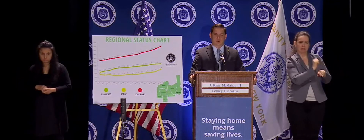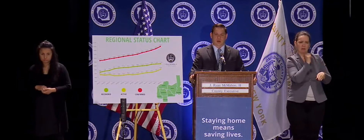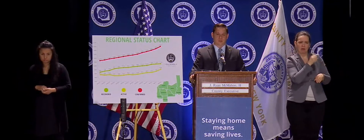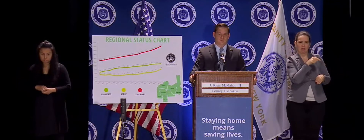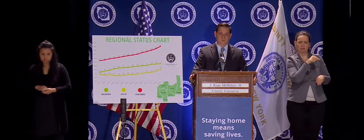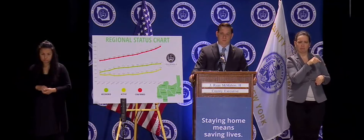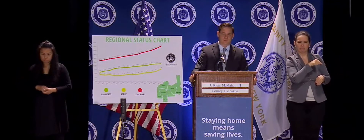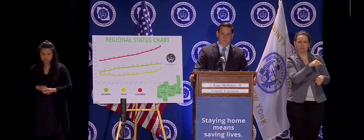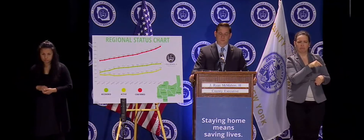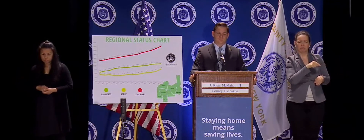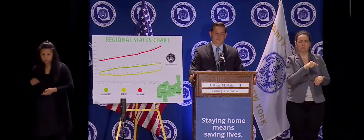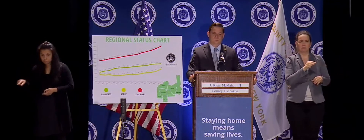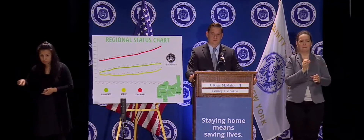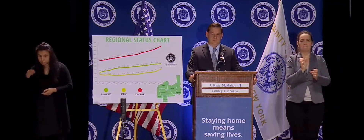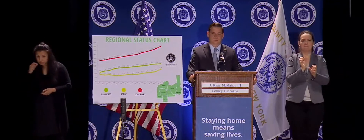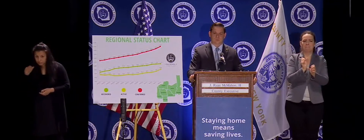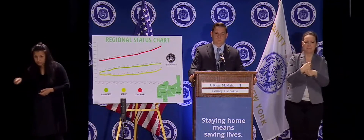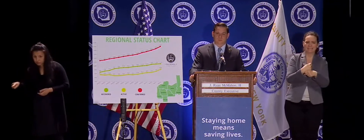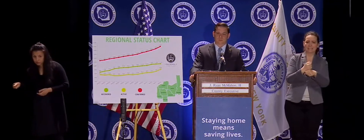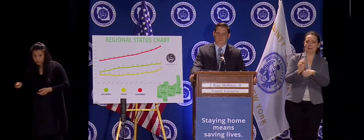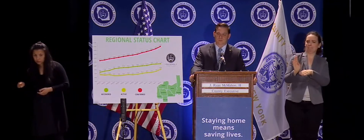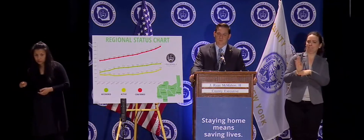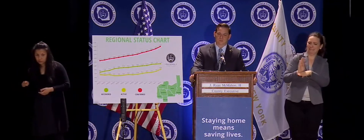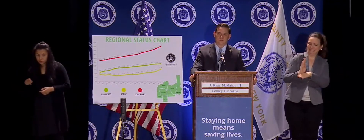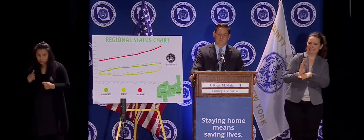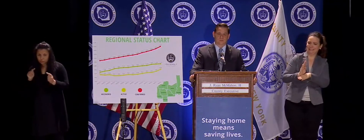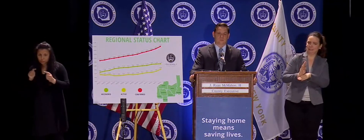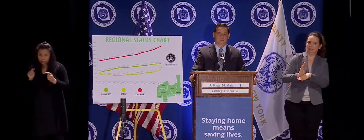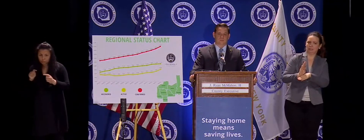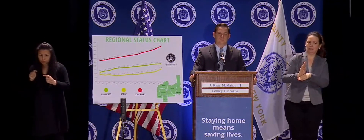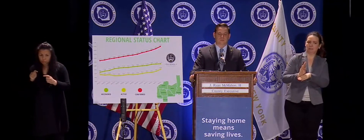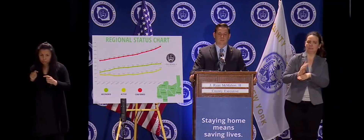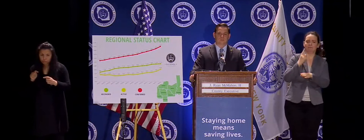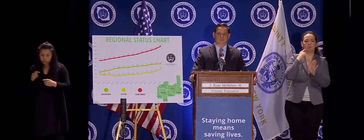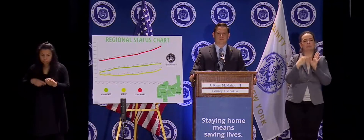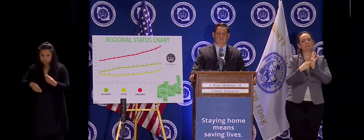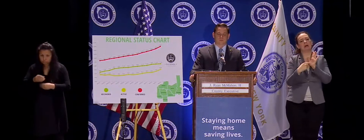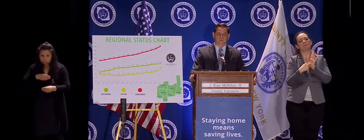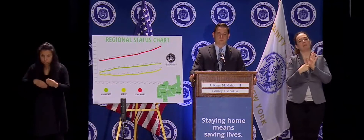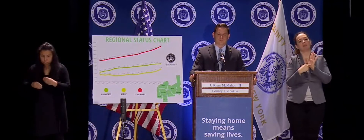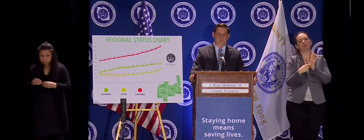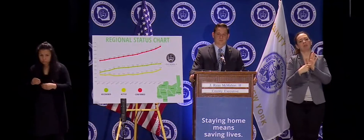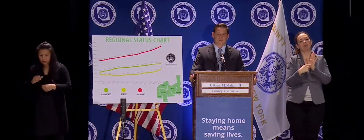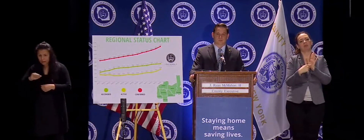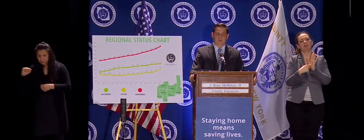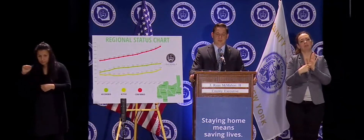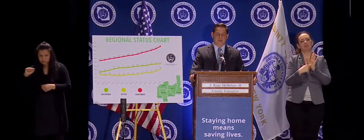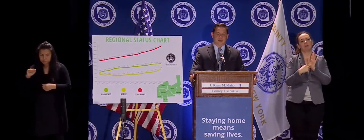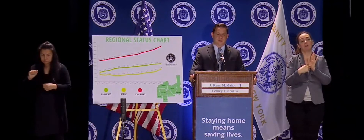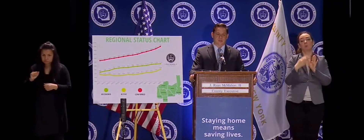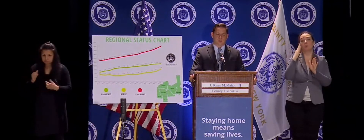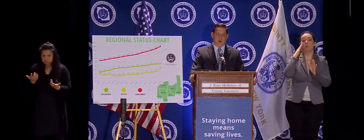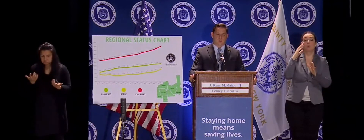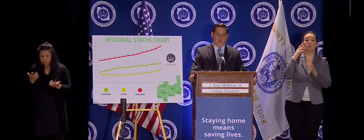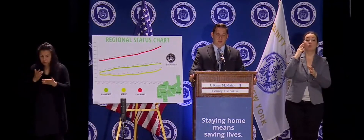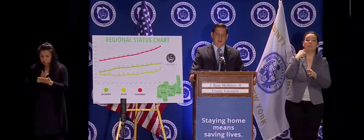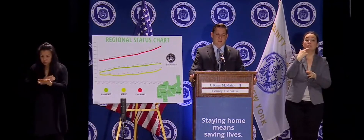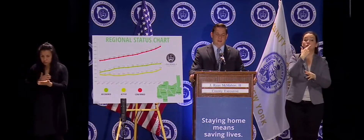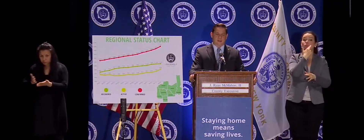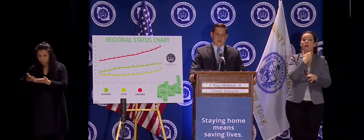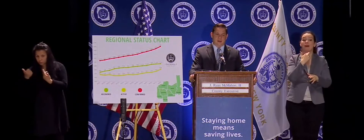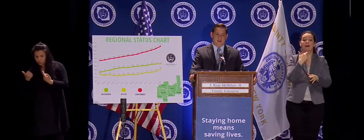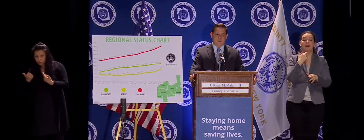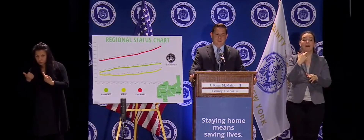It's too hard. you know, an indoor restaurant versus a restaurant with outside dining should be two sets of grading. Yeah, it's too hard. We